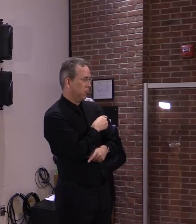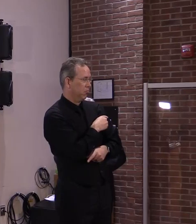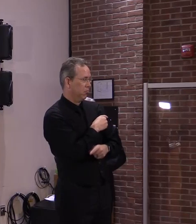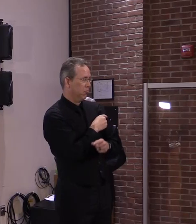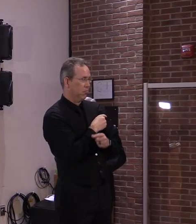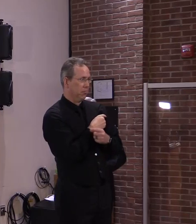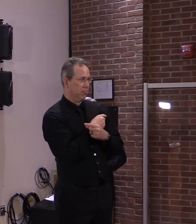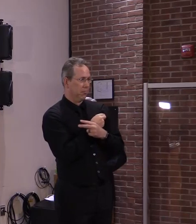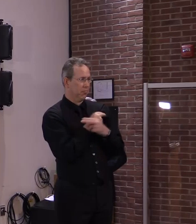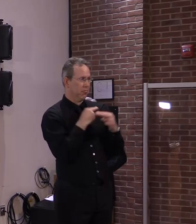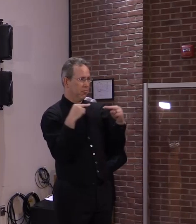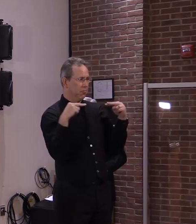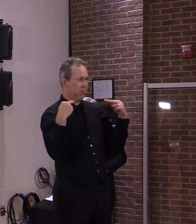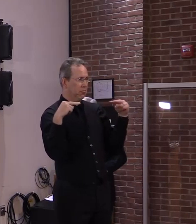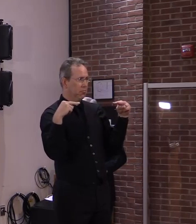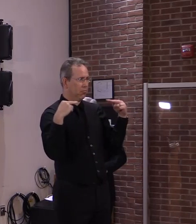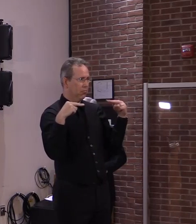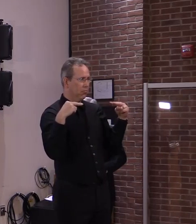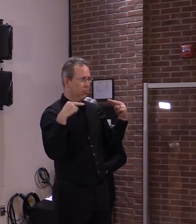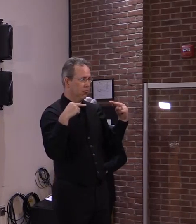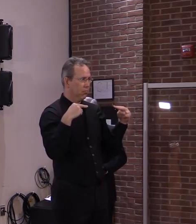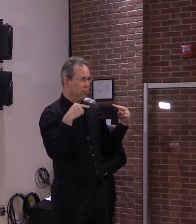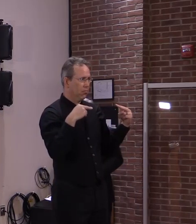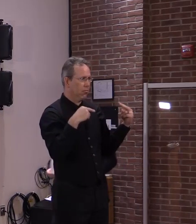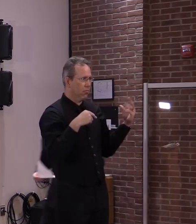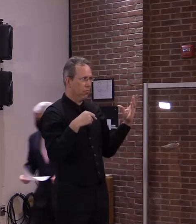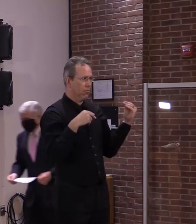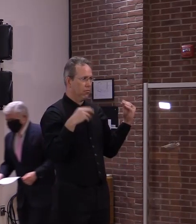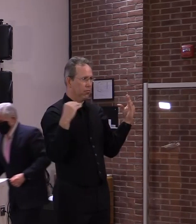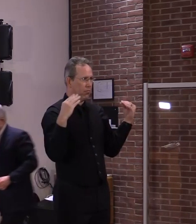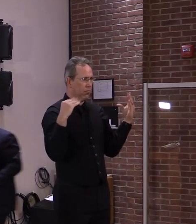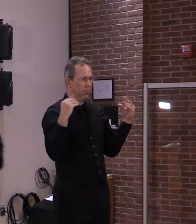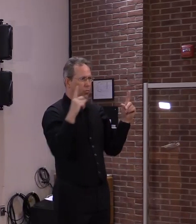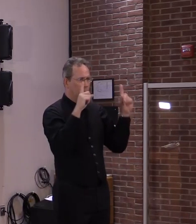It's the state allocation. Okay. 21. Great. All right.